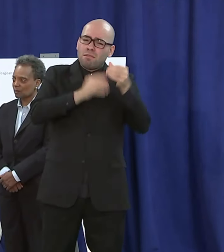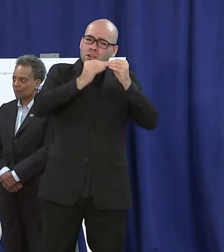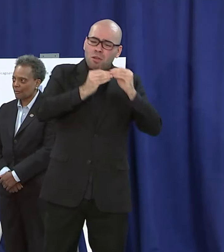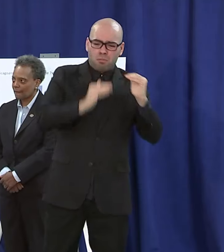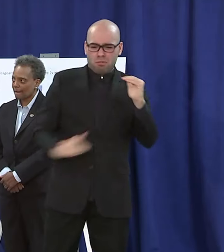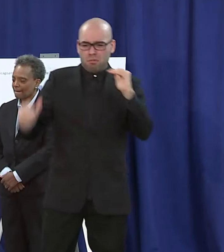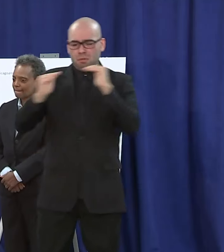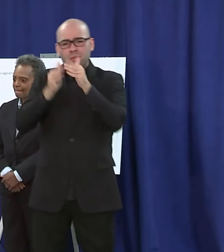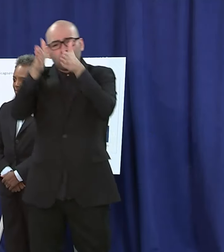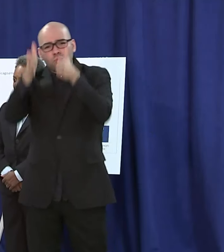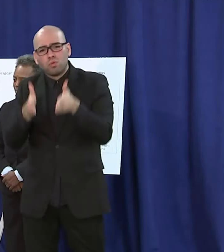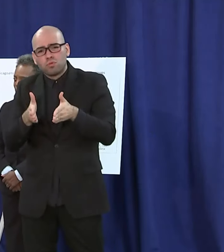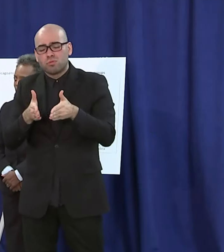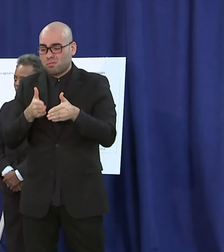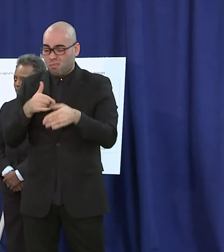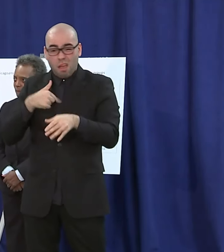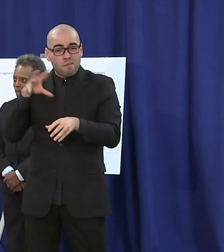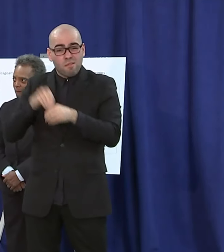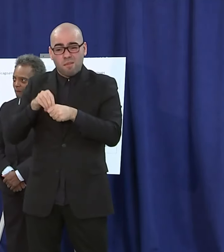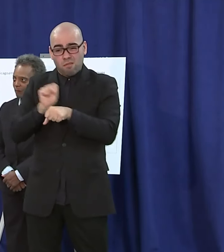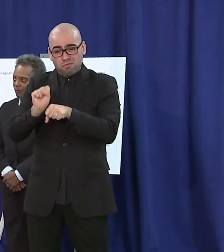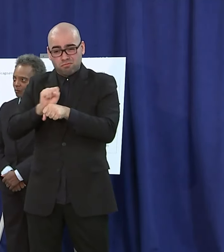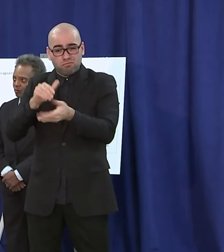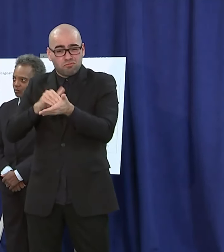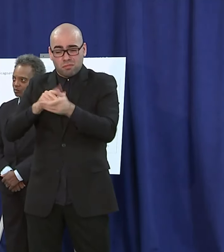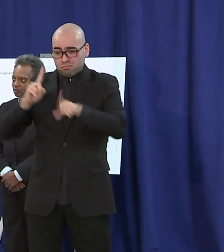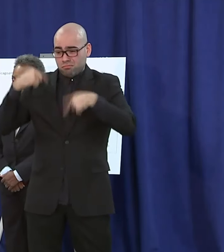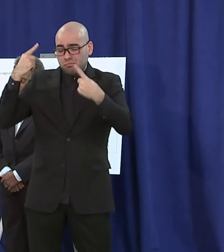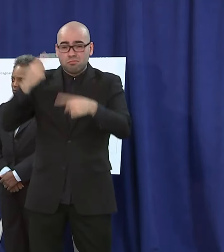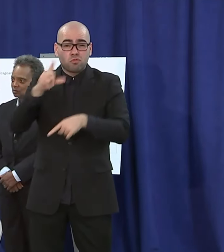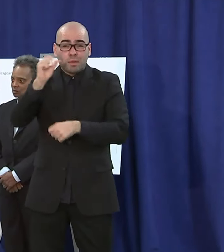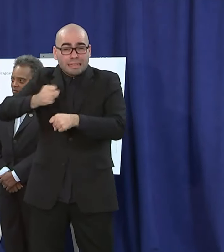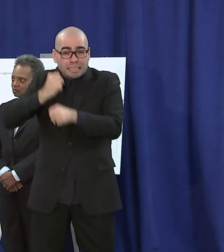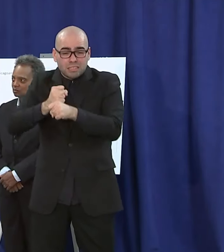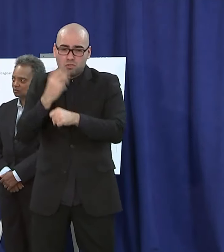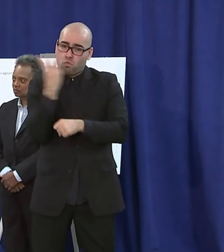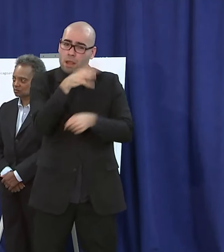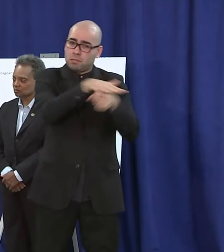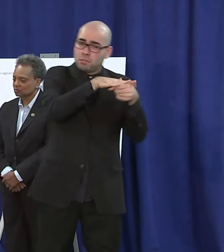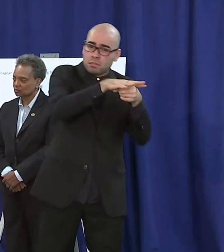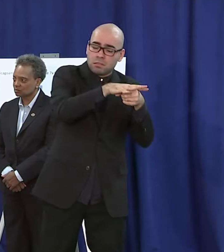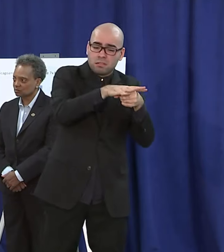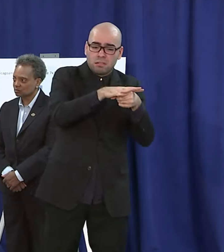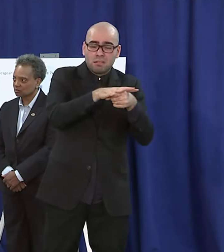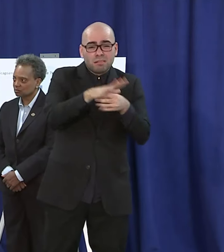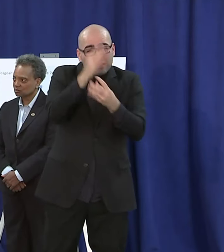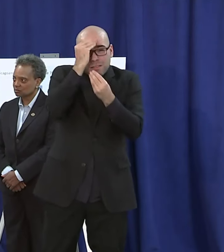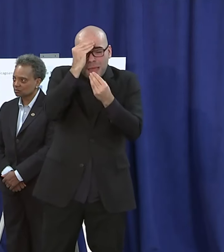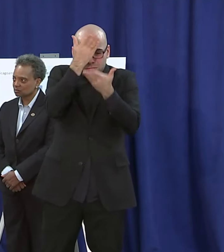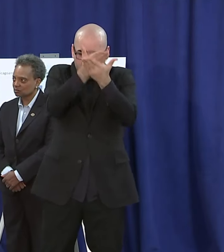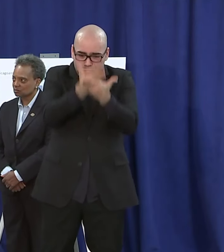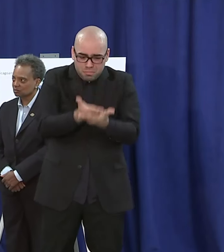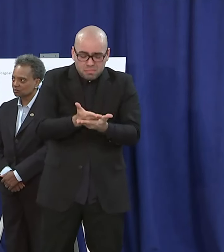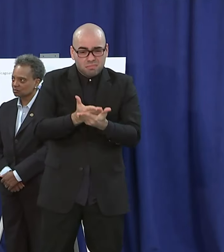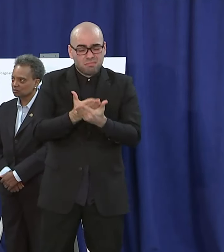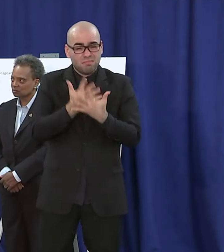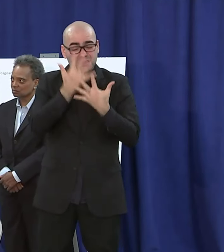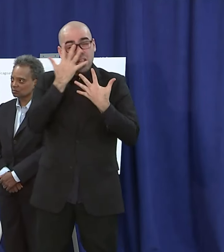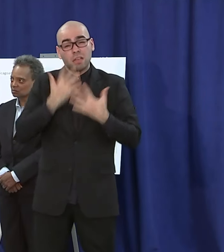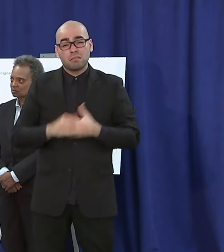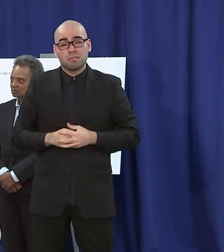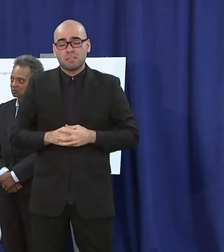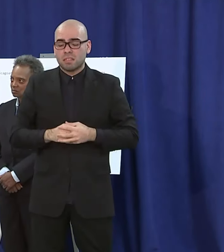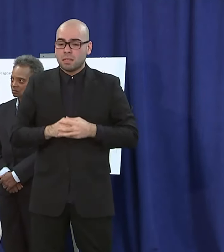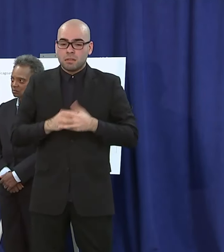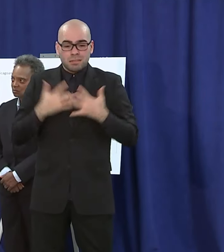care, providing care for 20 years on the west side of Chicago, the data are sad. They're depressing, they're discouraging,